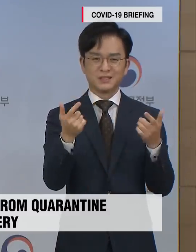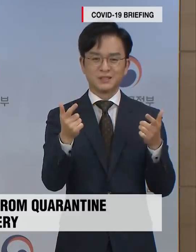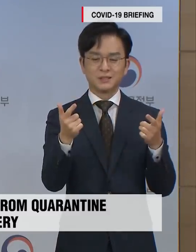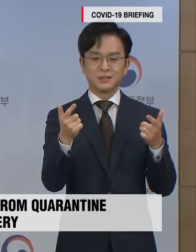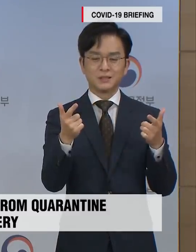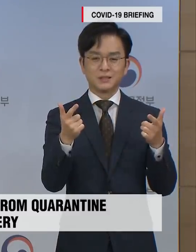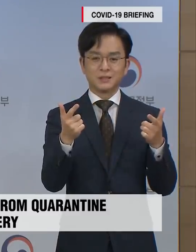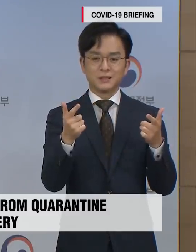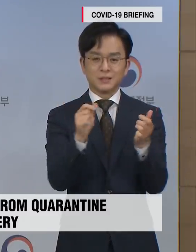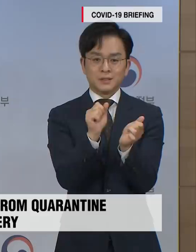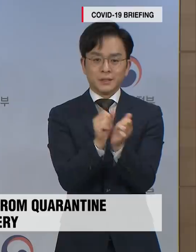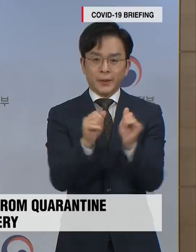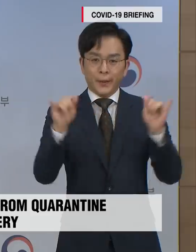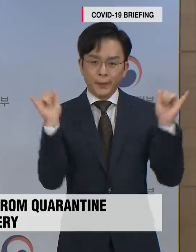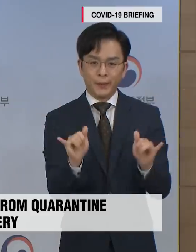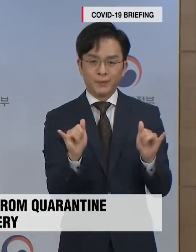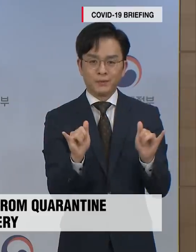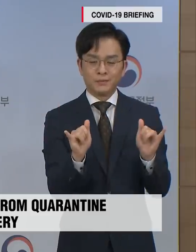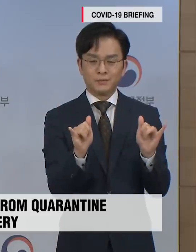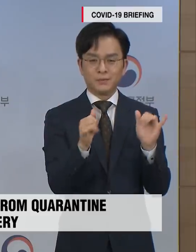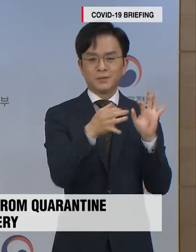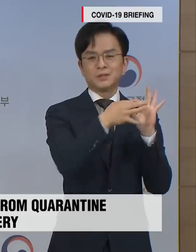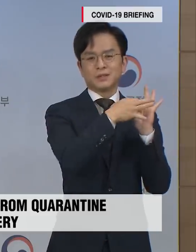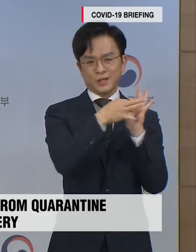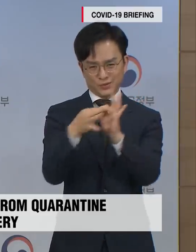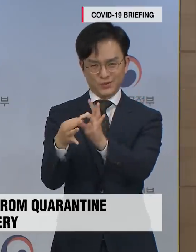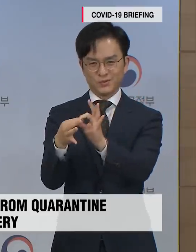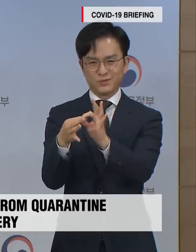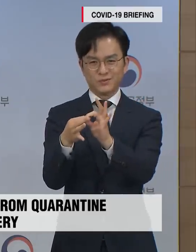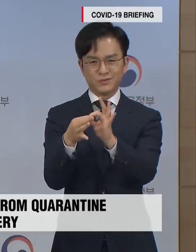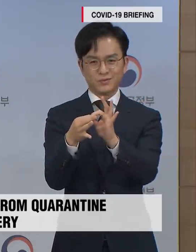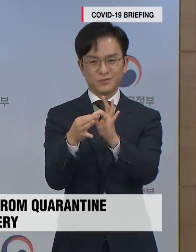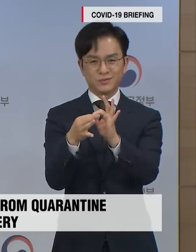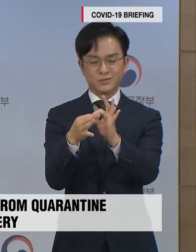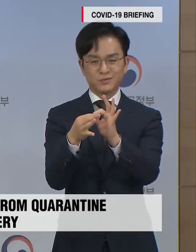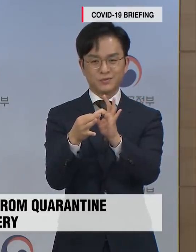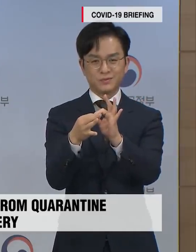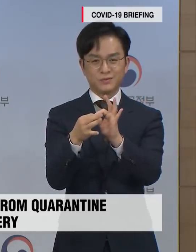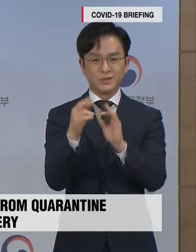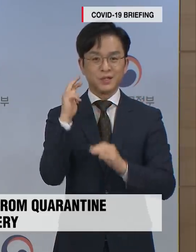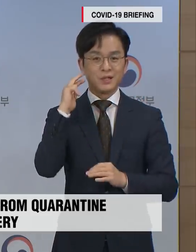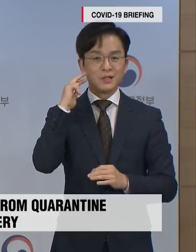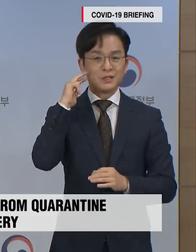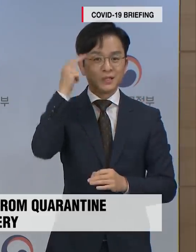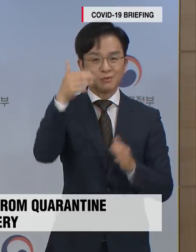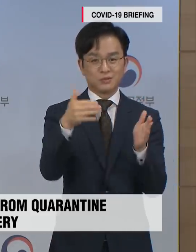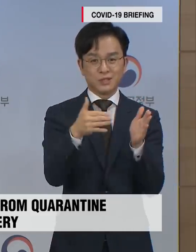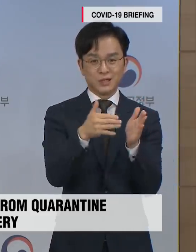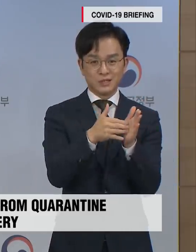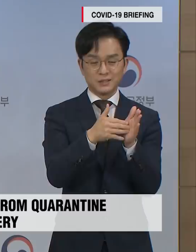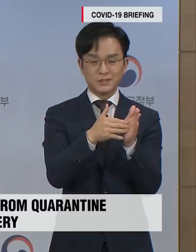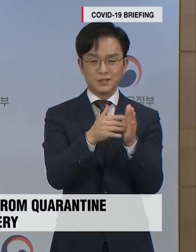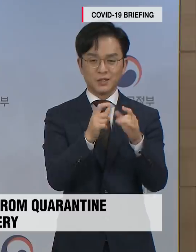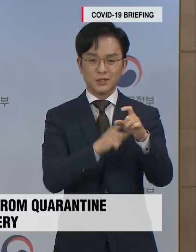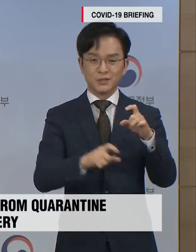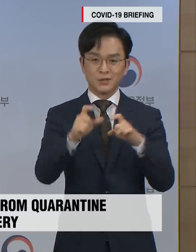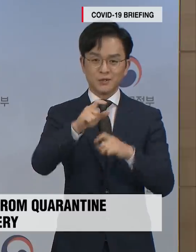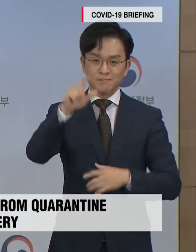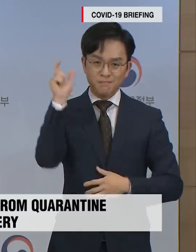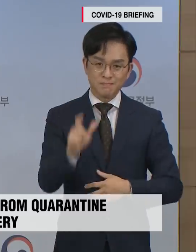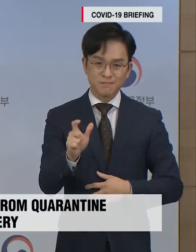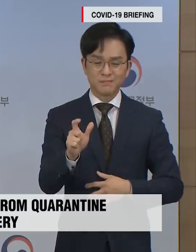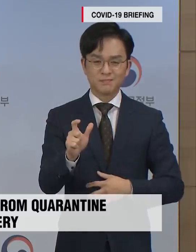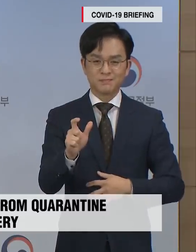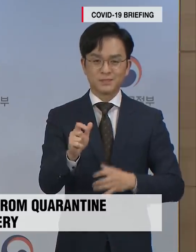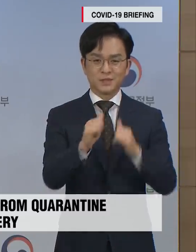as going back to the lifestyles. So he has asked people to not loosen up and to thoroughly follow